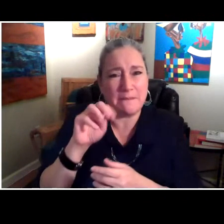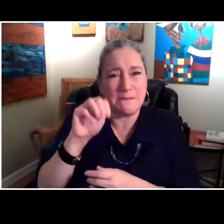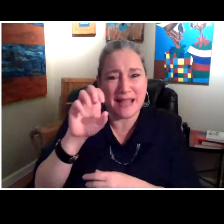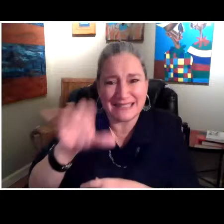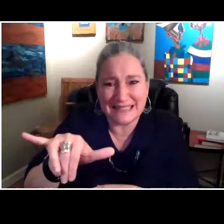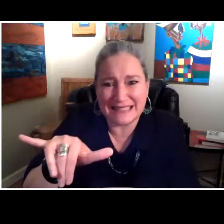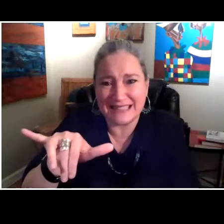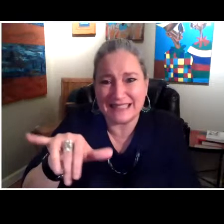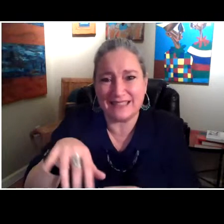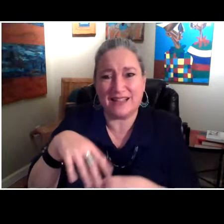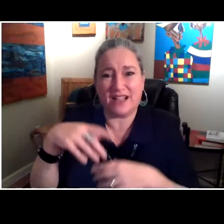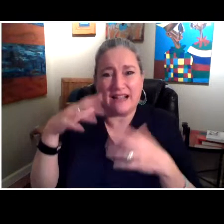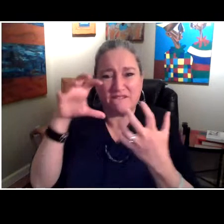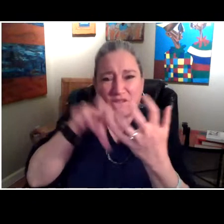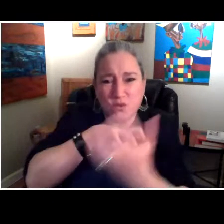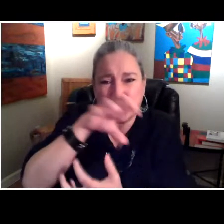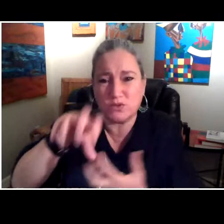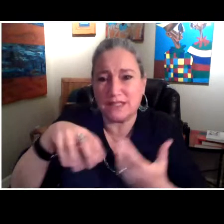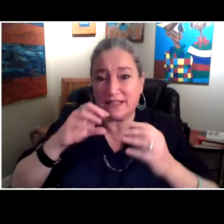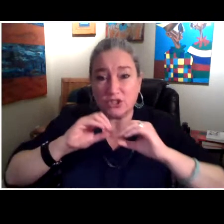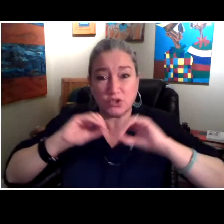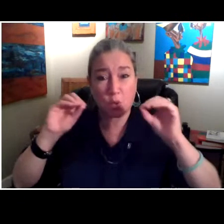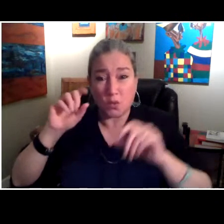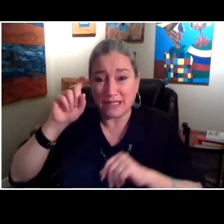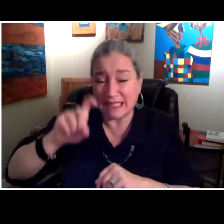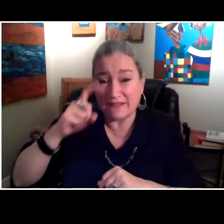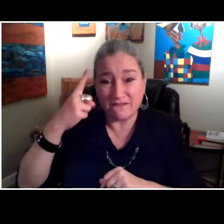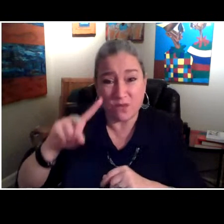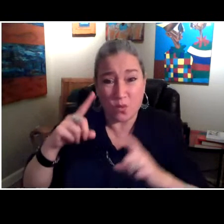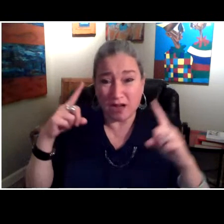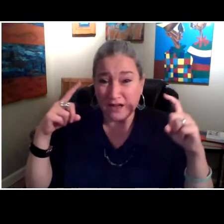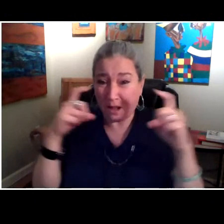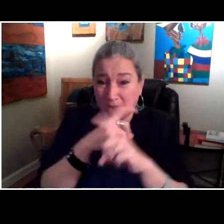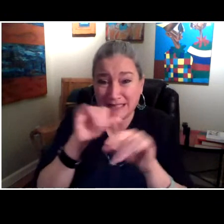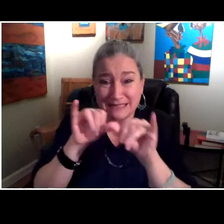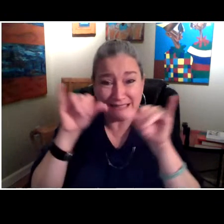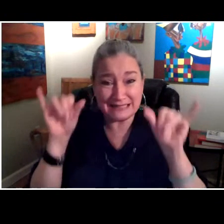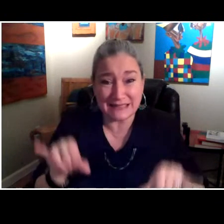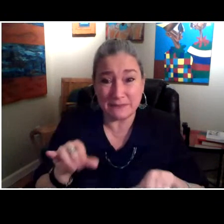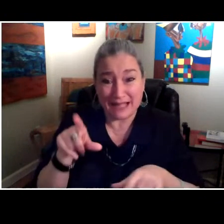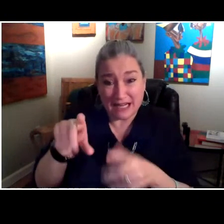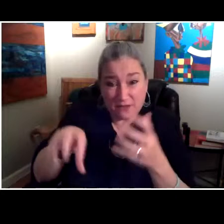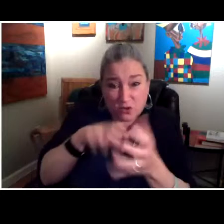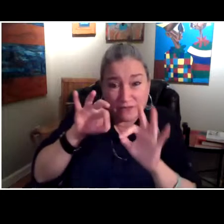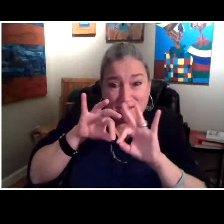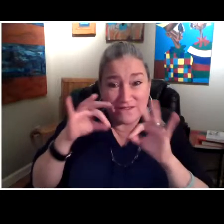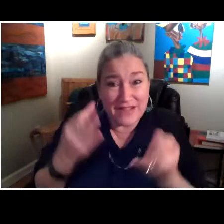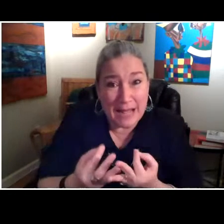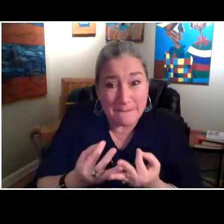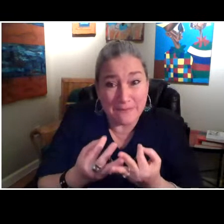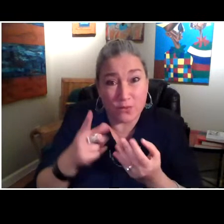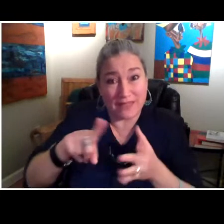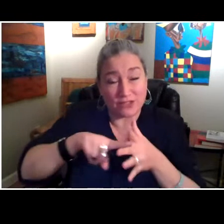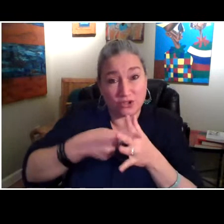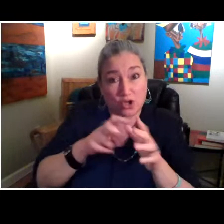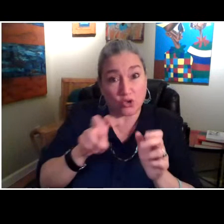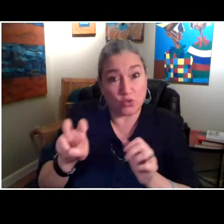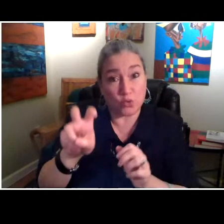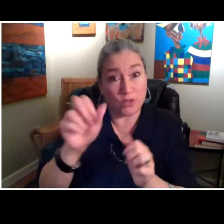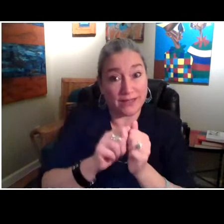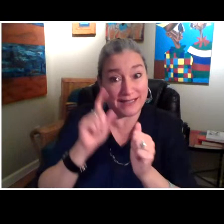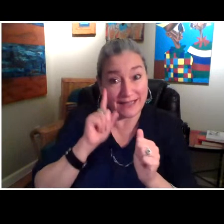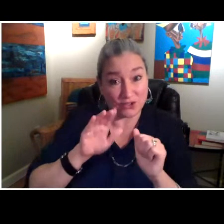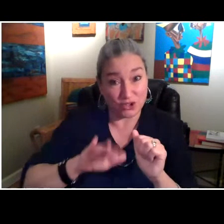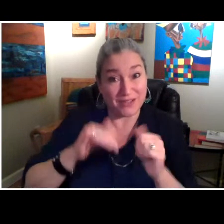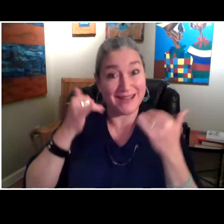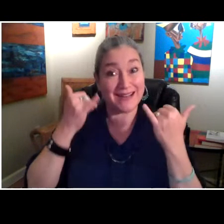like right now, according to Jaden. It's very messy. It's confusing. There's no need for the current complicated system,